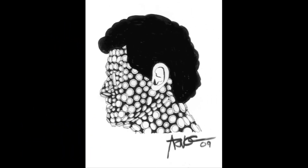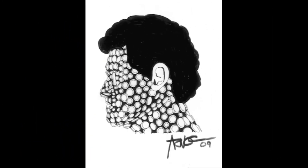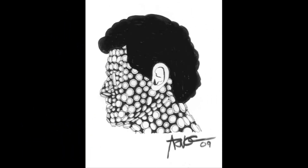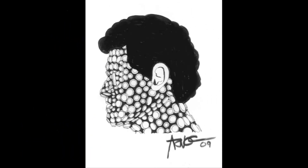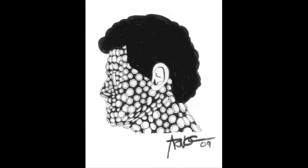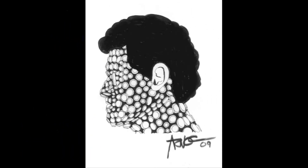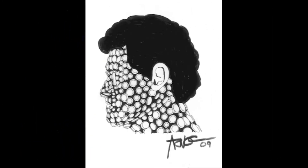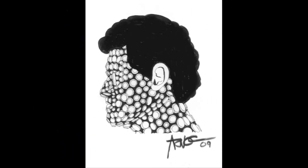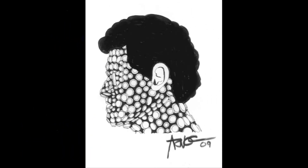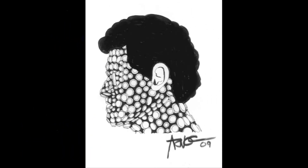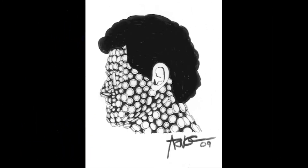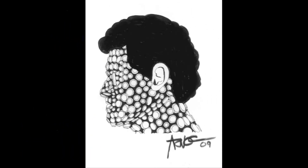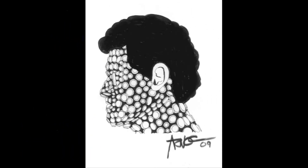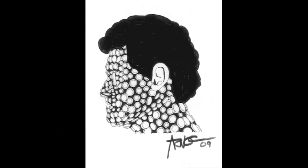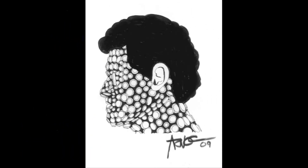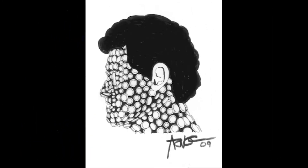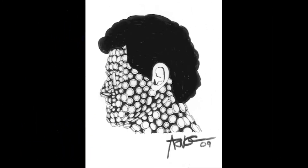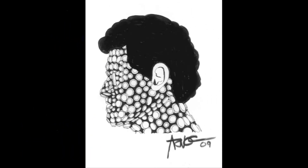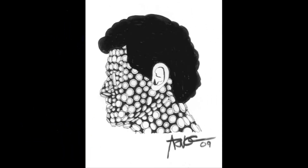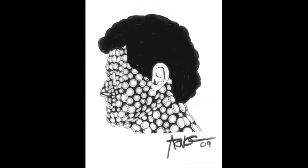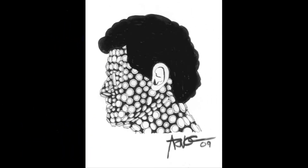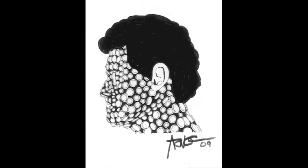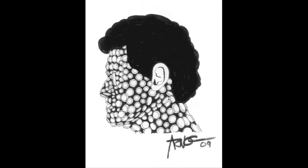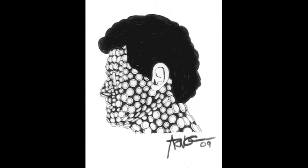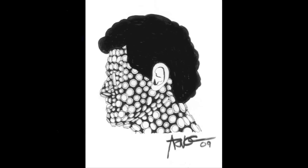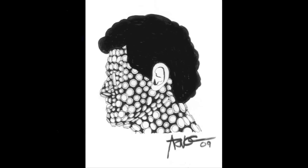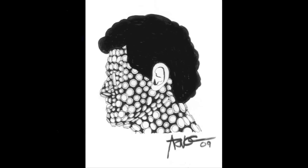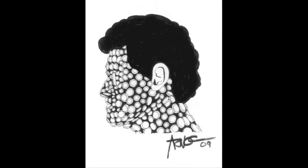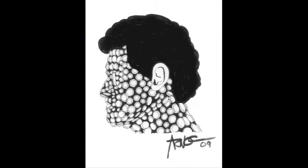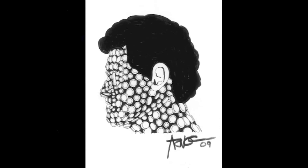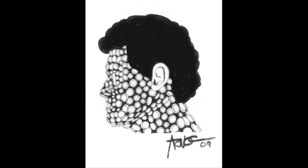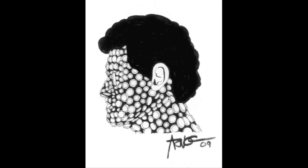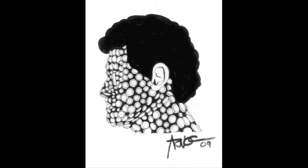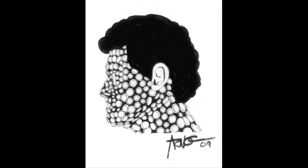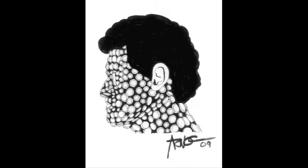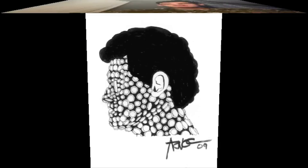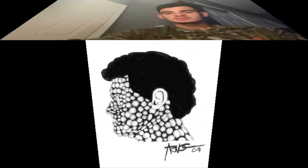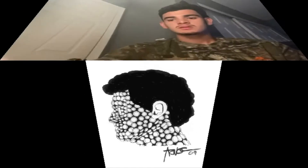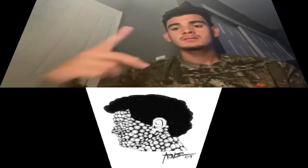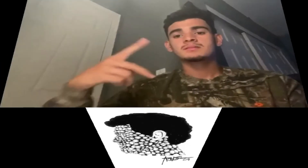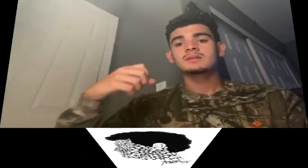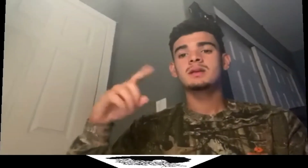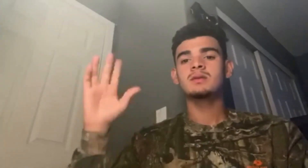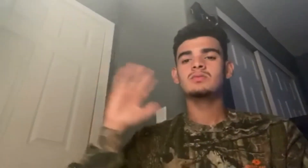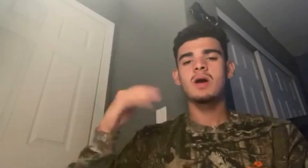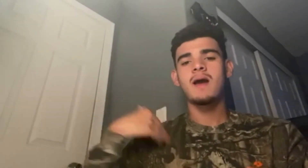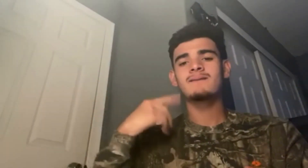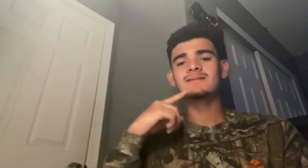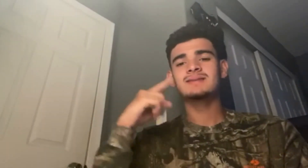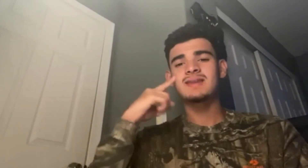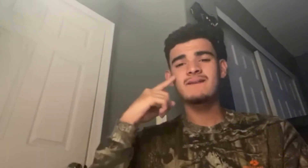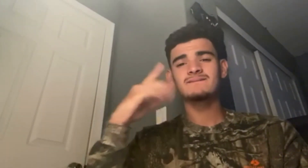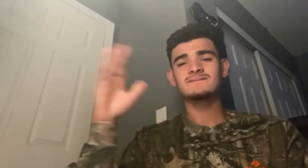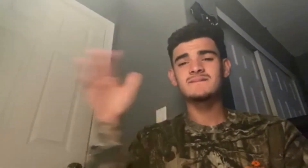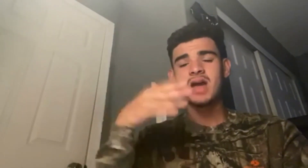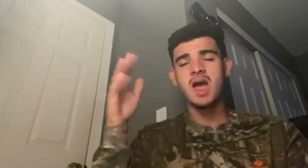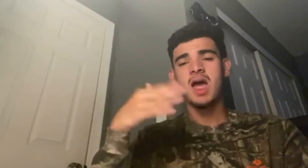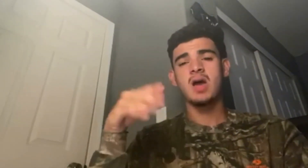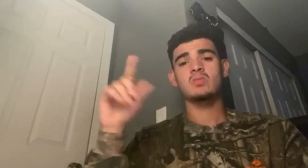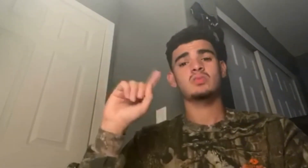of a man with black curly hair. His face and neck are covered in black and white spots and his ear is perfectly white. We used to